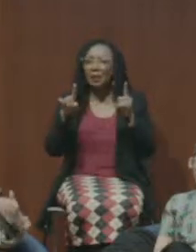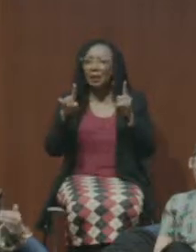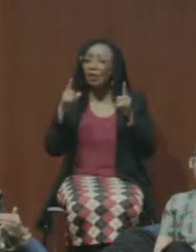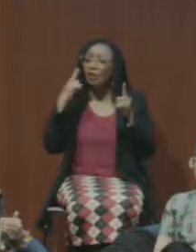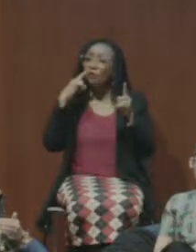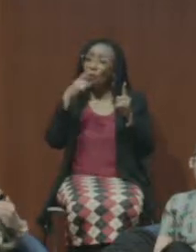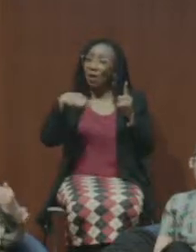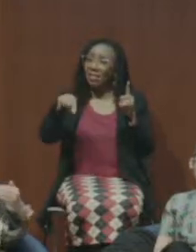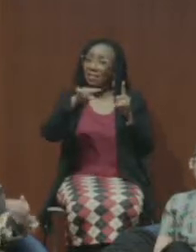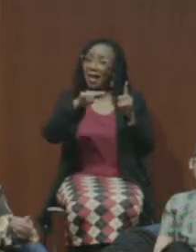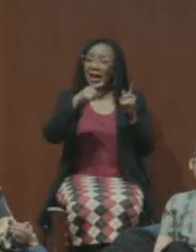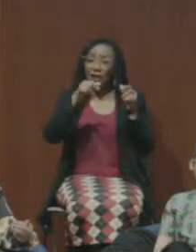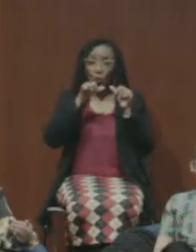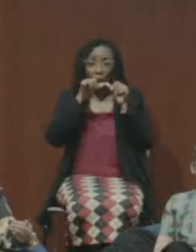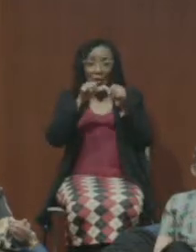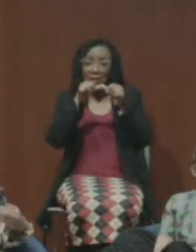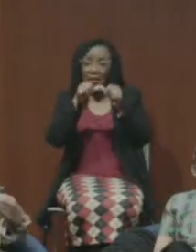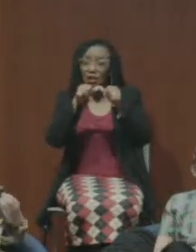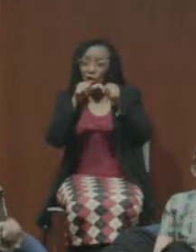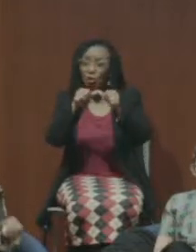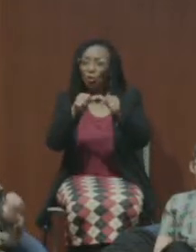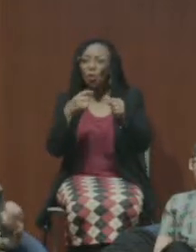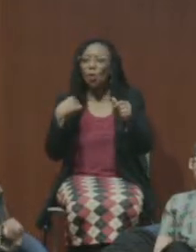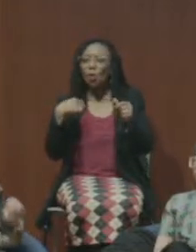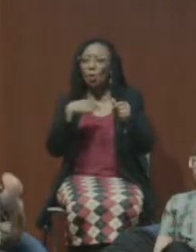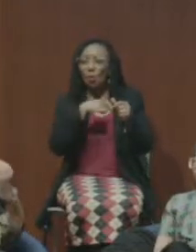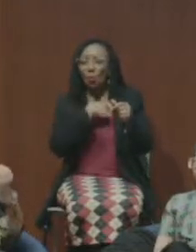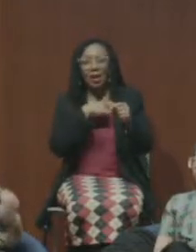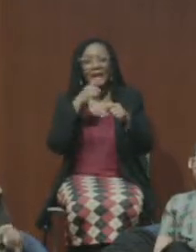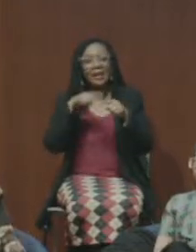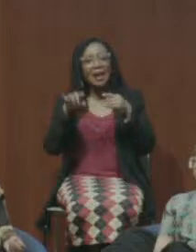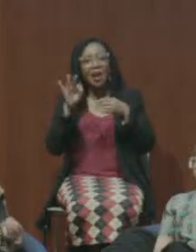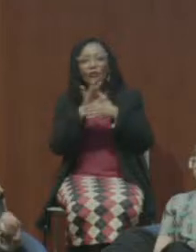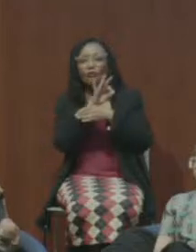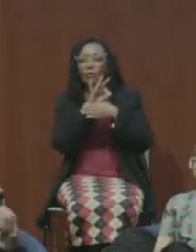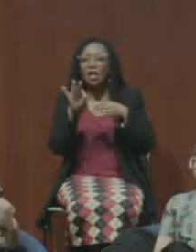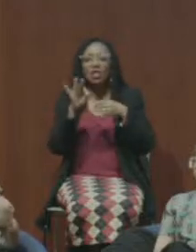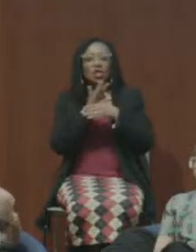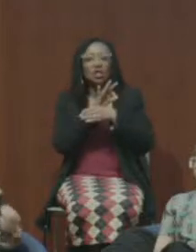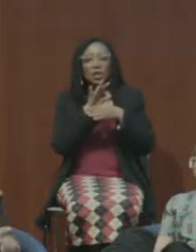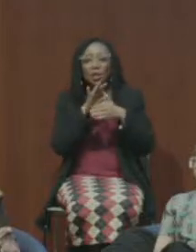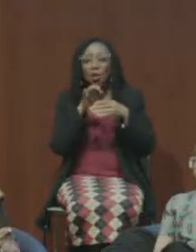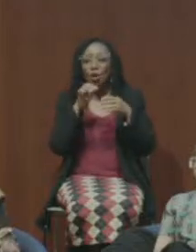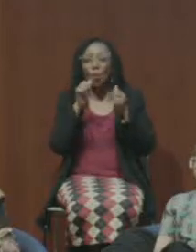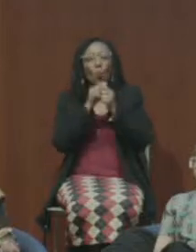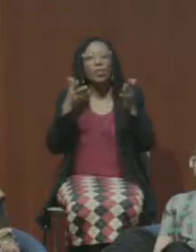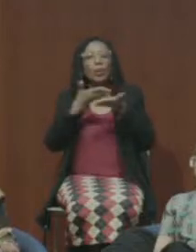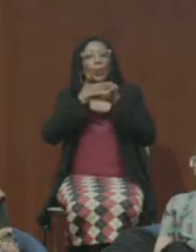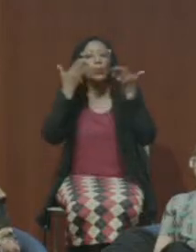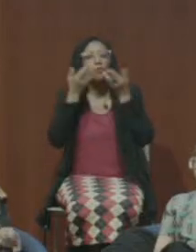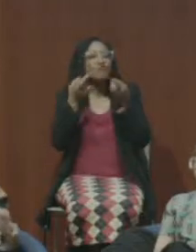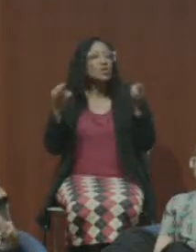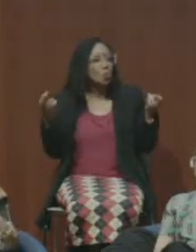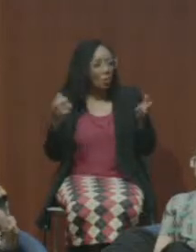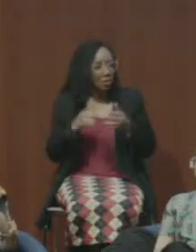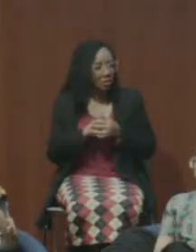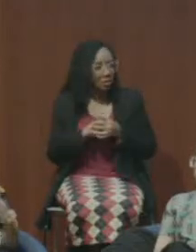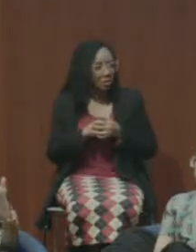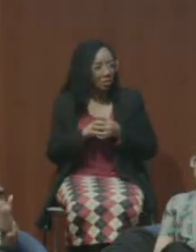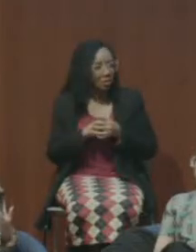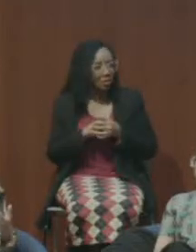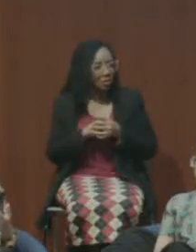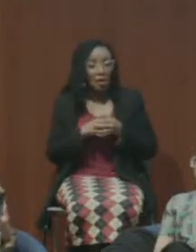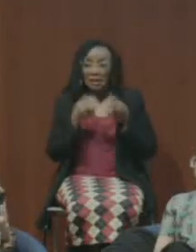order for that to continue, we cannot function from a place of lack of resources. Now, what does